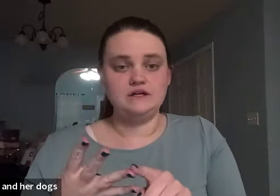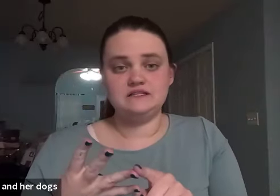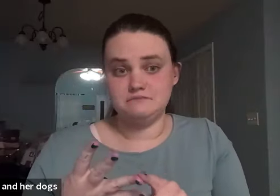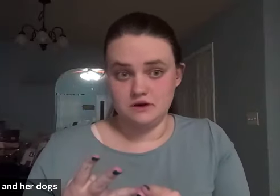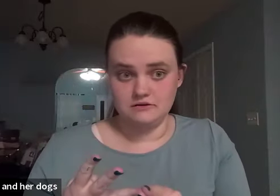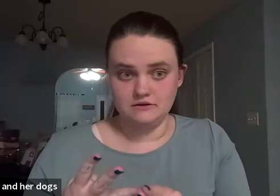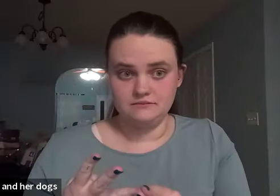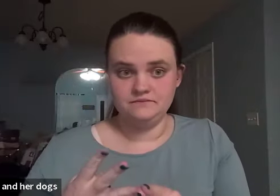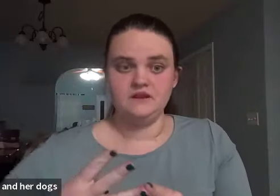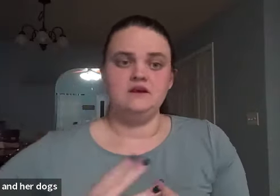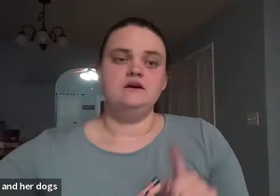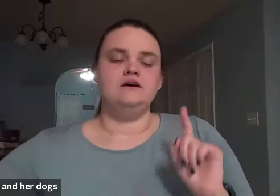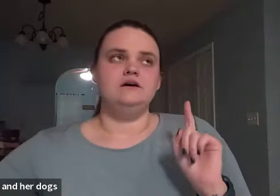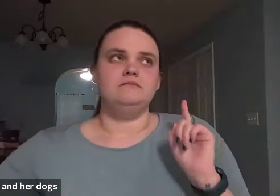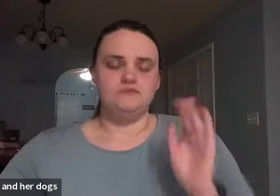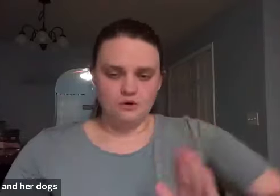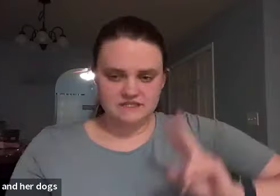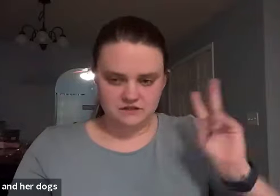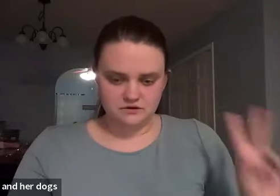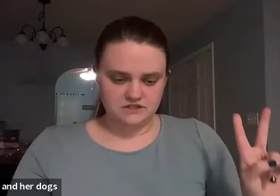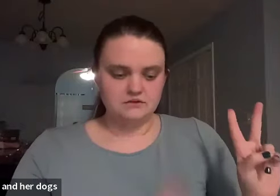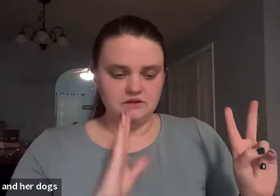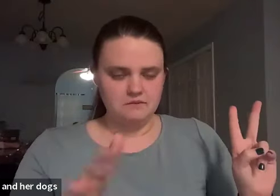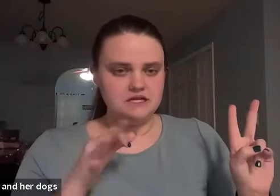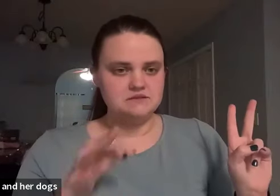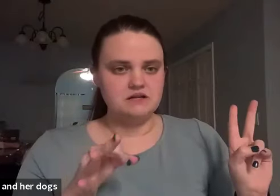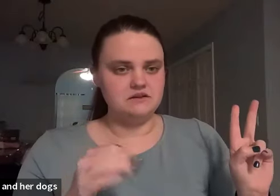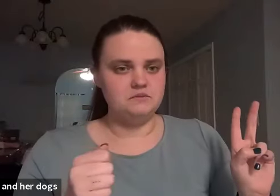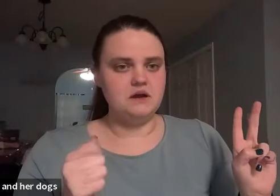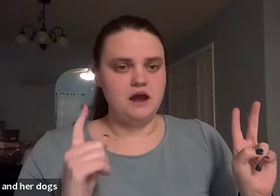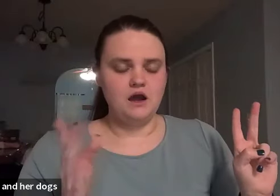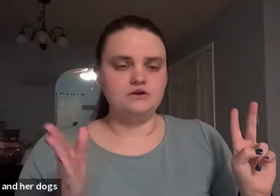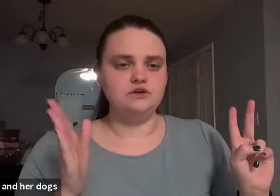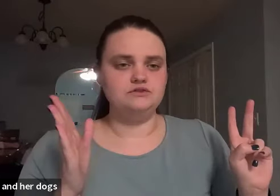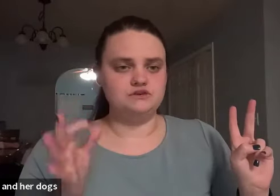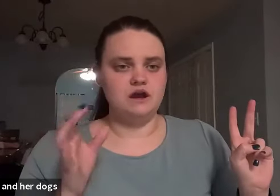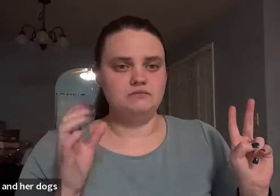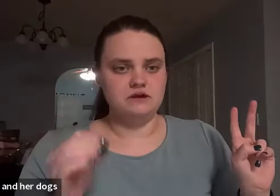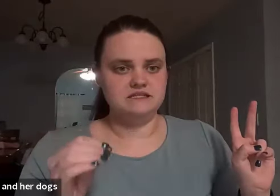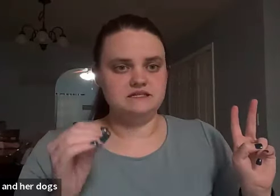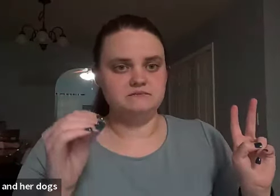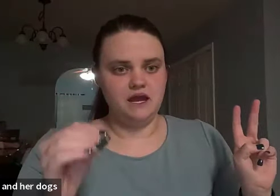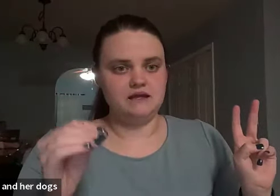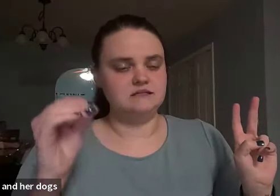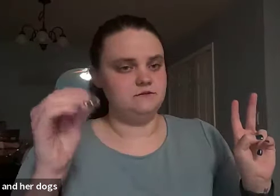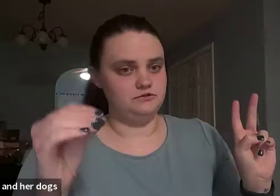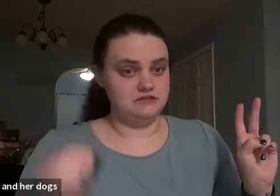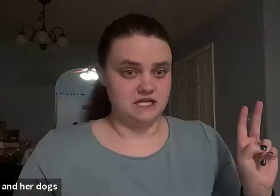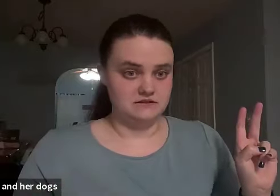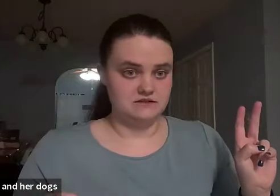our tomorrow. Before we start those two, let me explain a little bit about how you describe present, past, and future